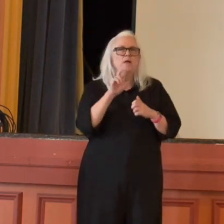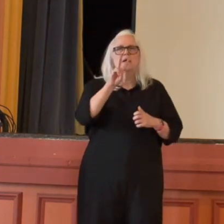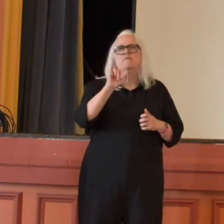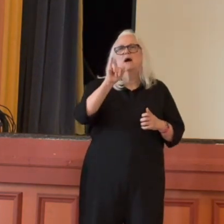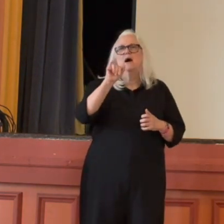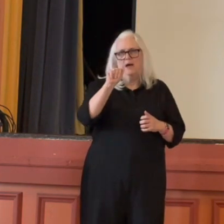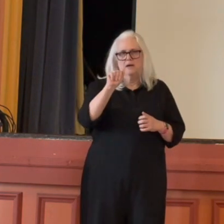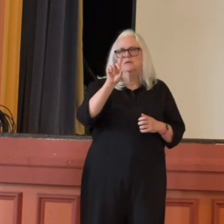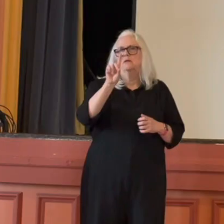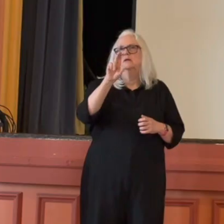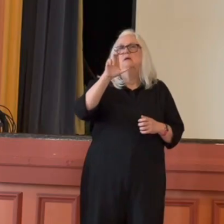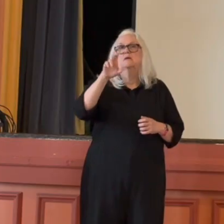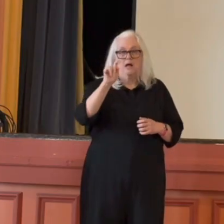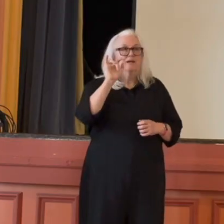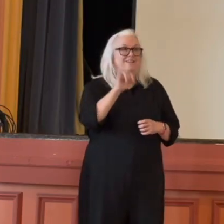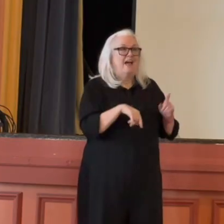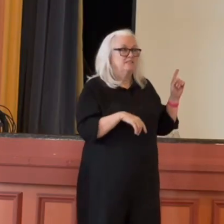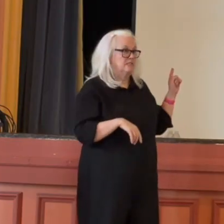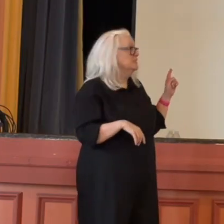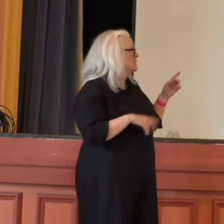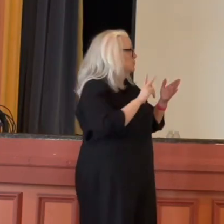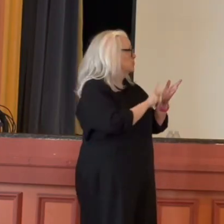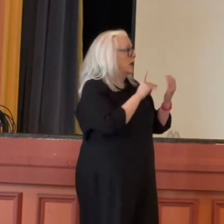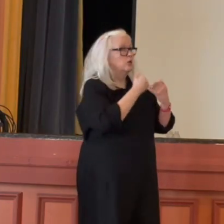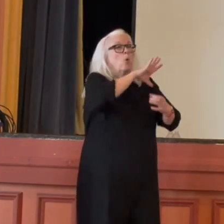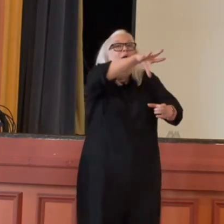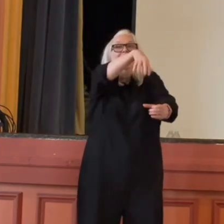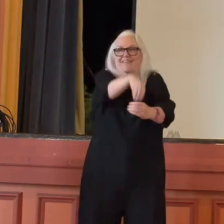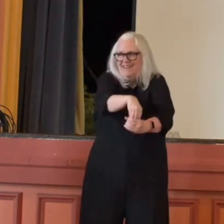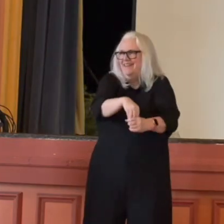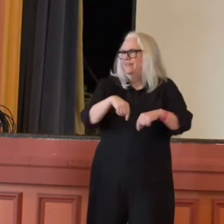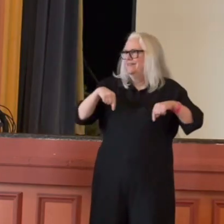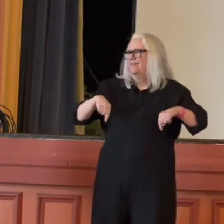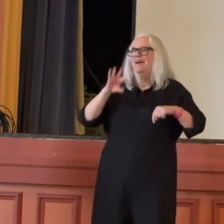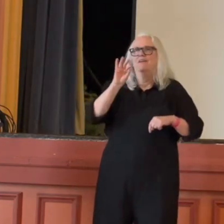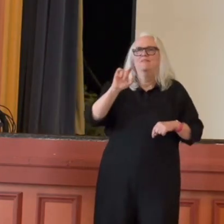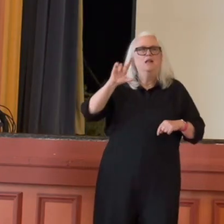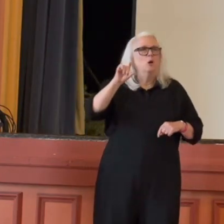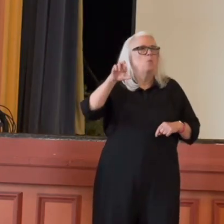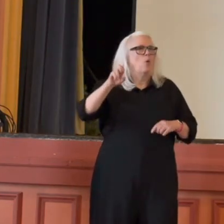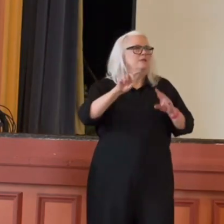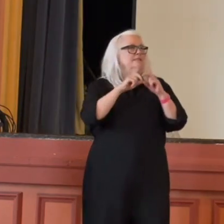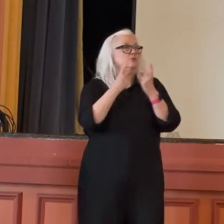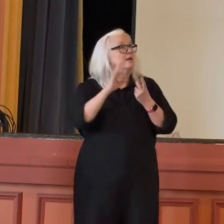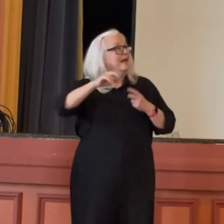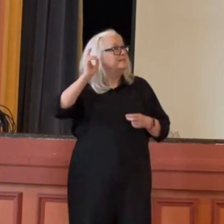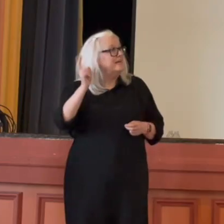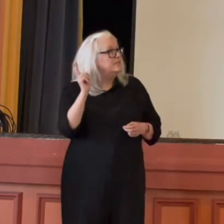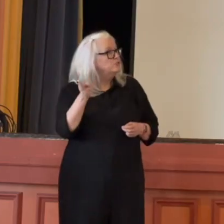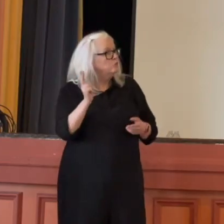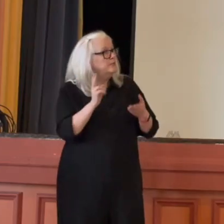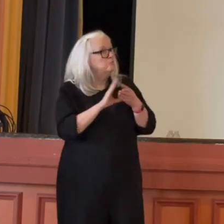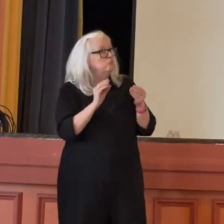So that's the projects within Fillmore District. That's the history, that's the plan.